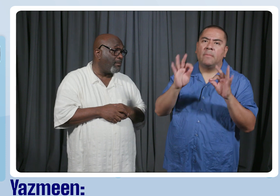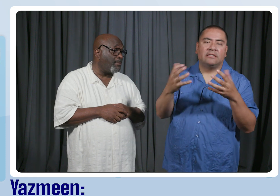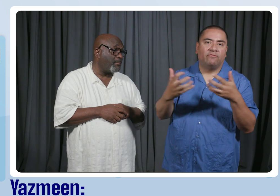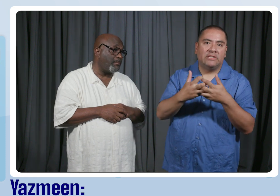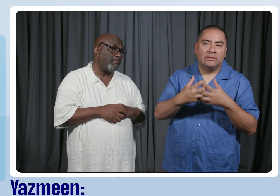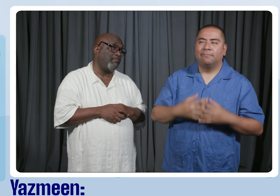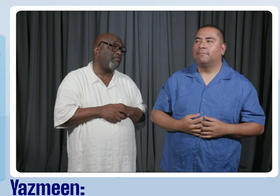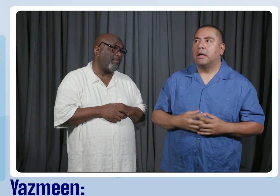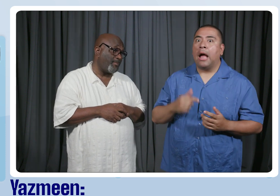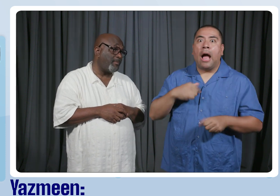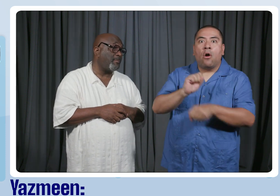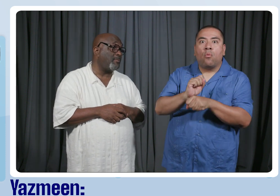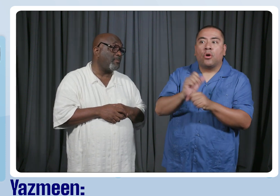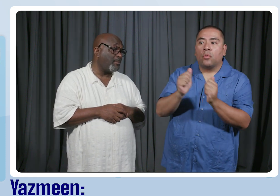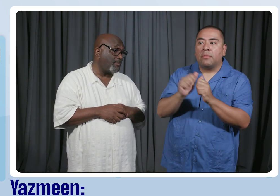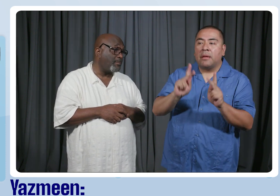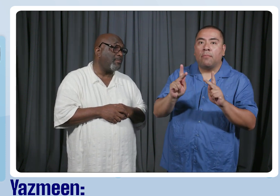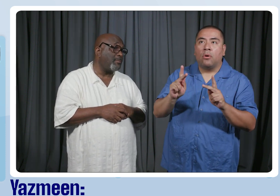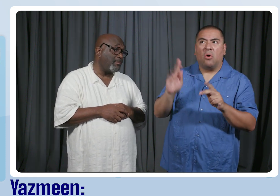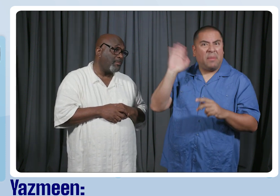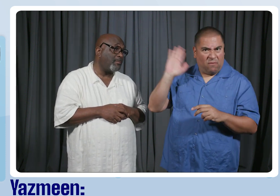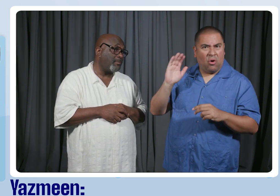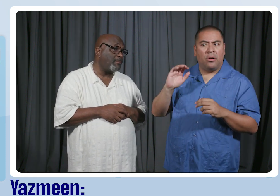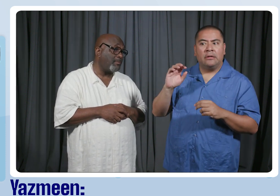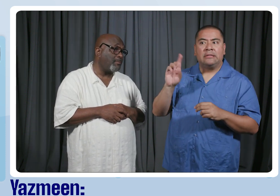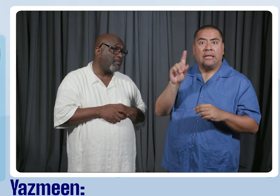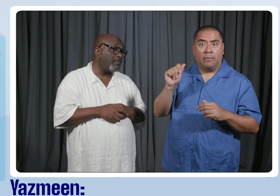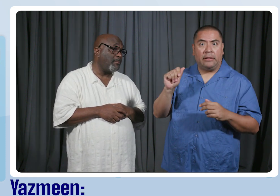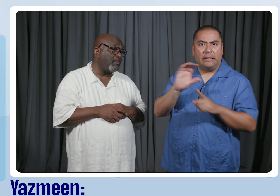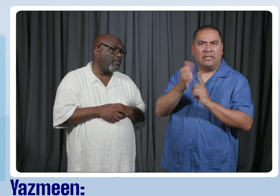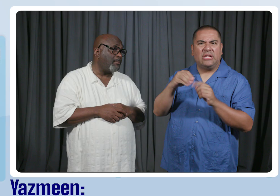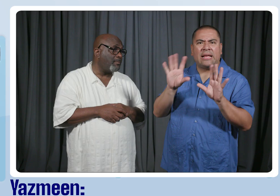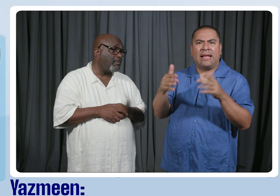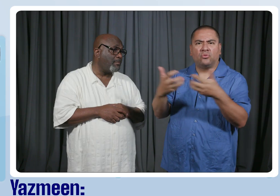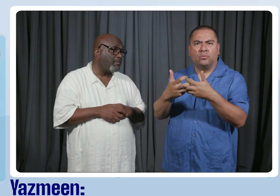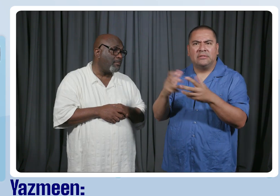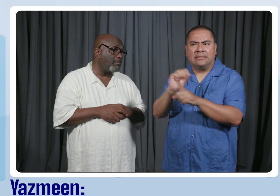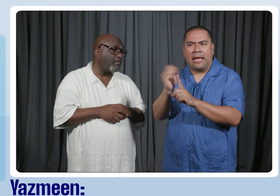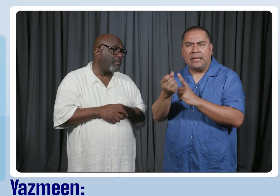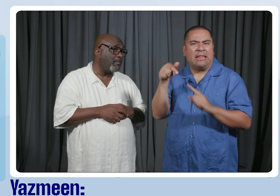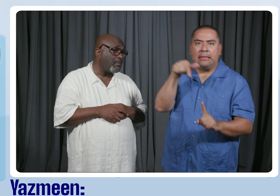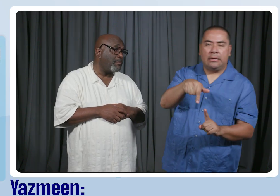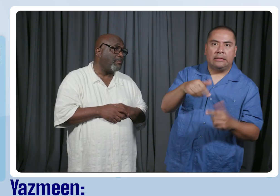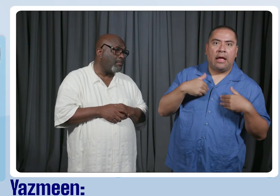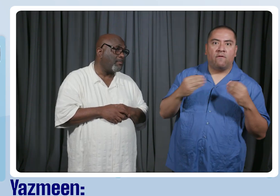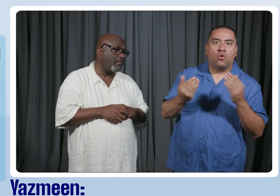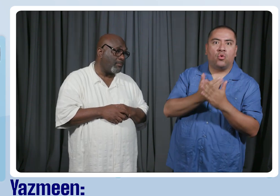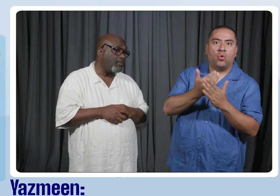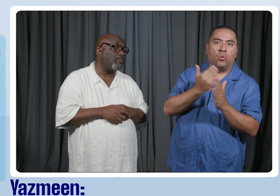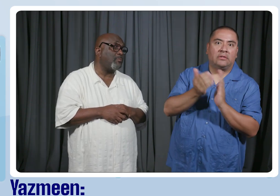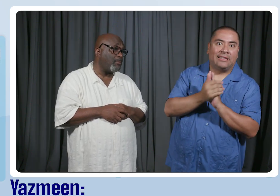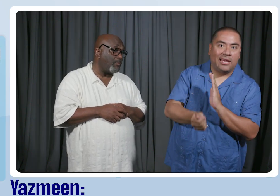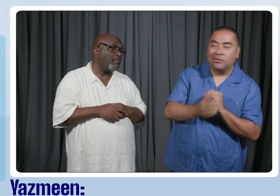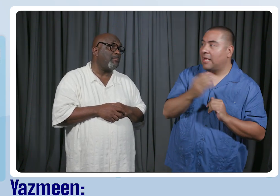worked with people with disabling conditions before in a classroom setting, but I think this one brings a lot of new skills,